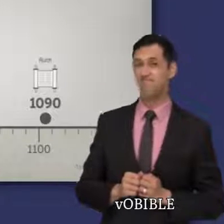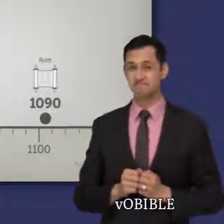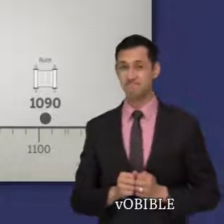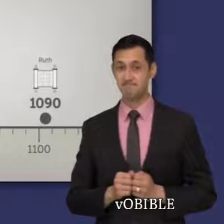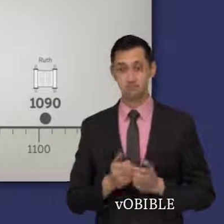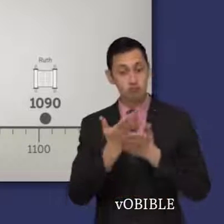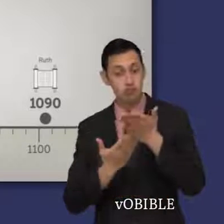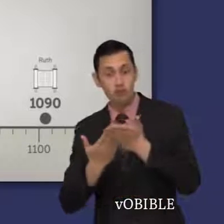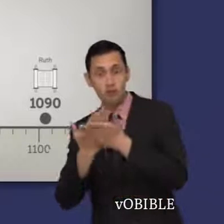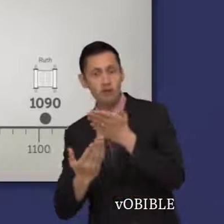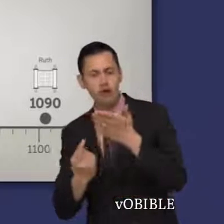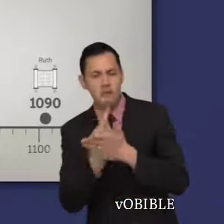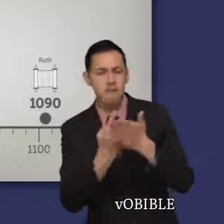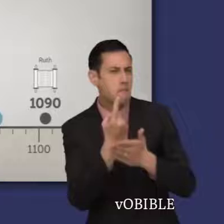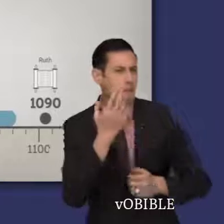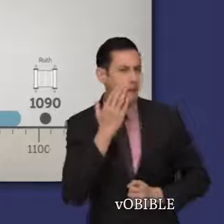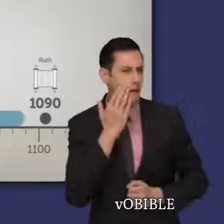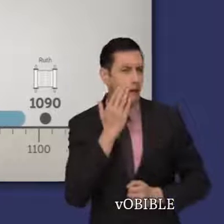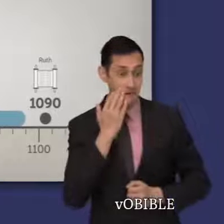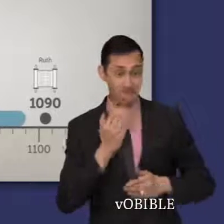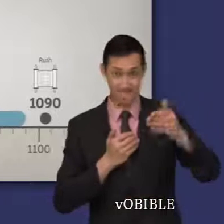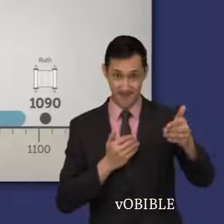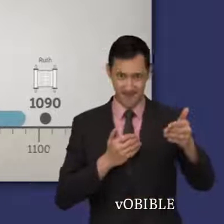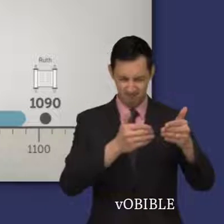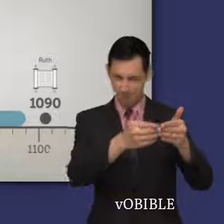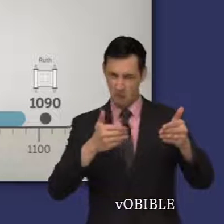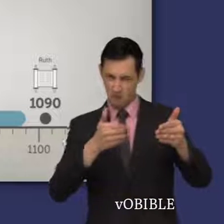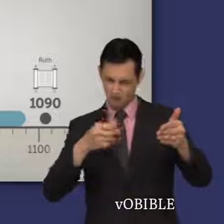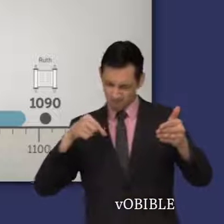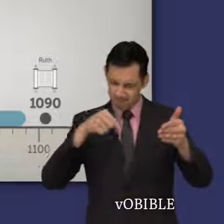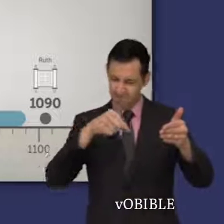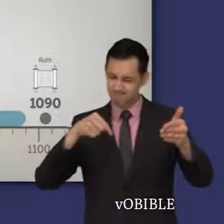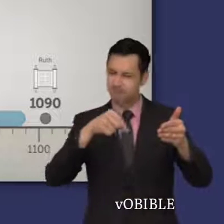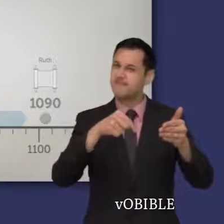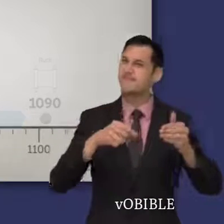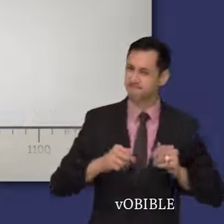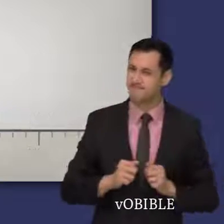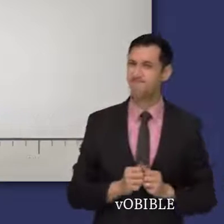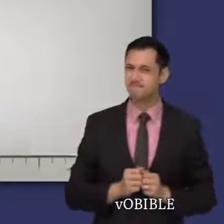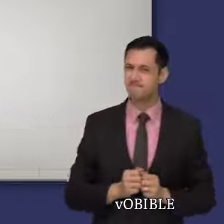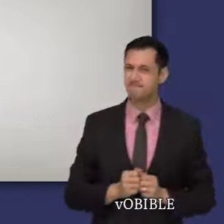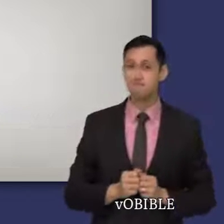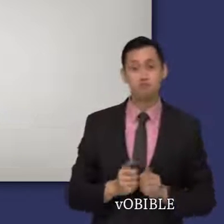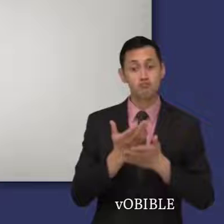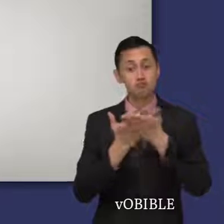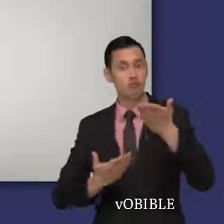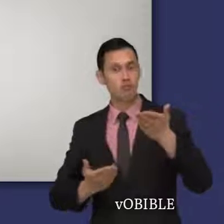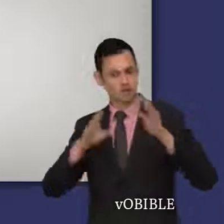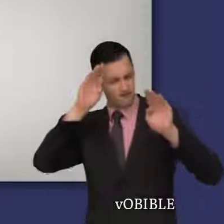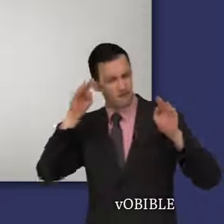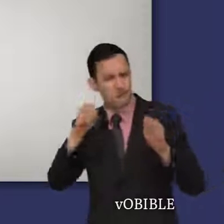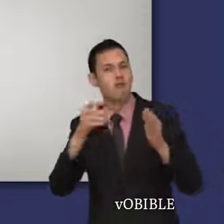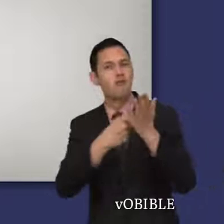BCE. The events related cover a period early in the time of the judges. The book takes its name